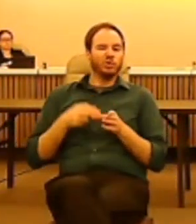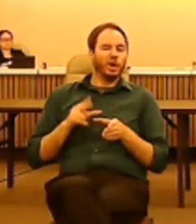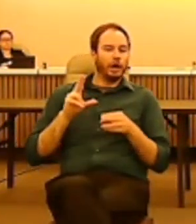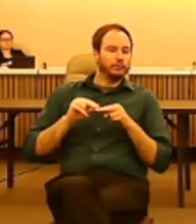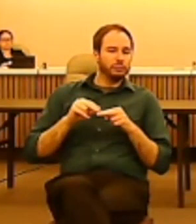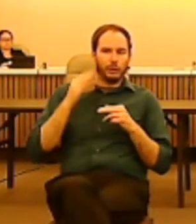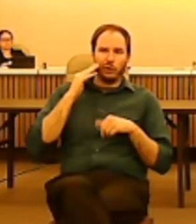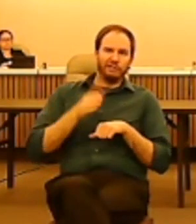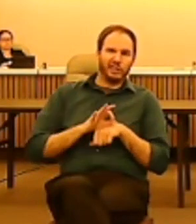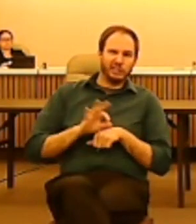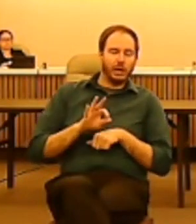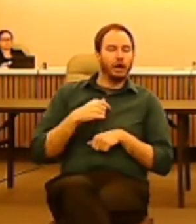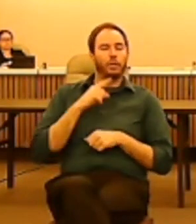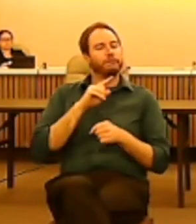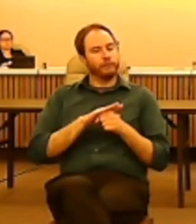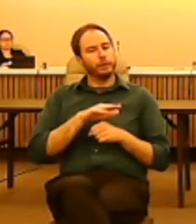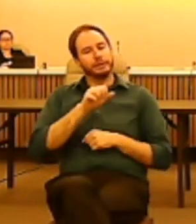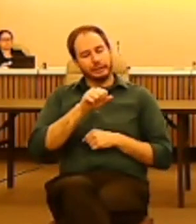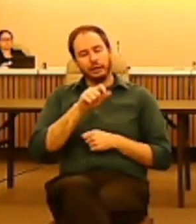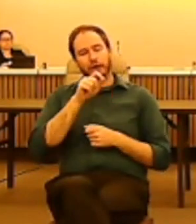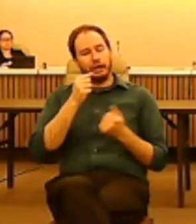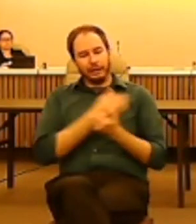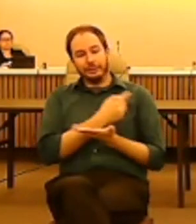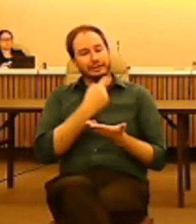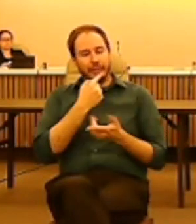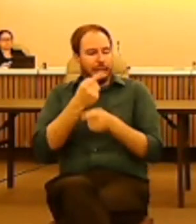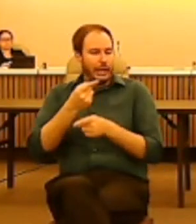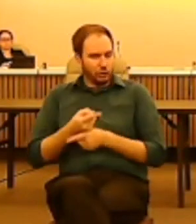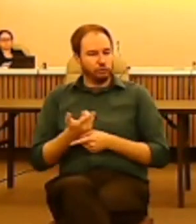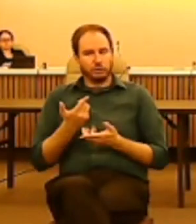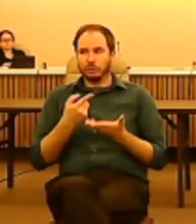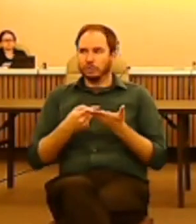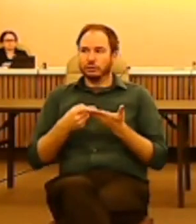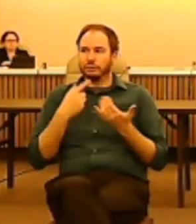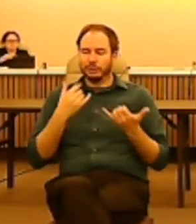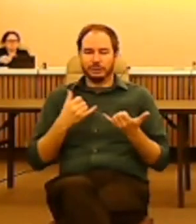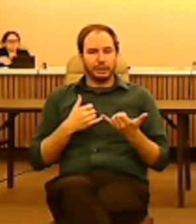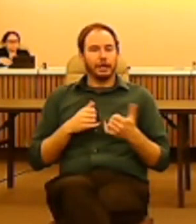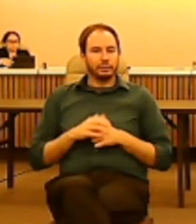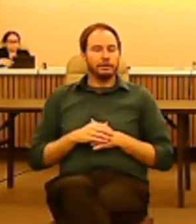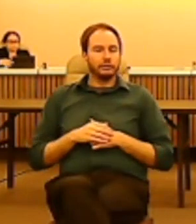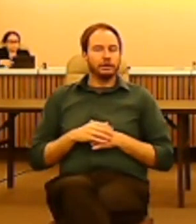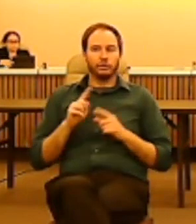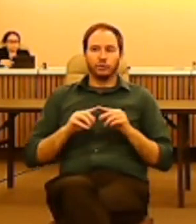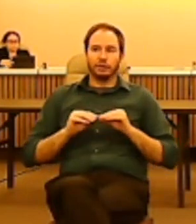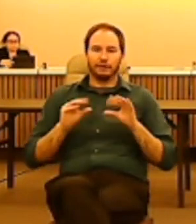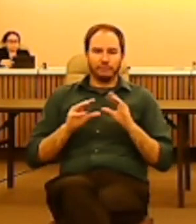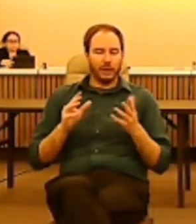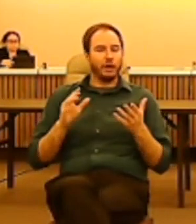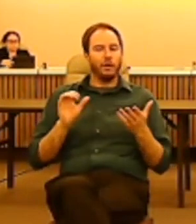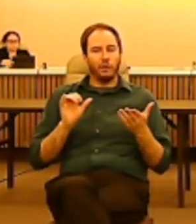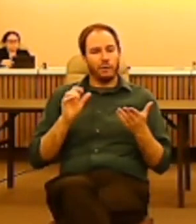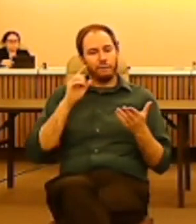after 9, but just confirm the accuracy of everything discussed to date, but also just clarify one point on